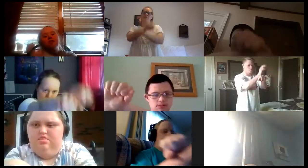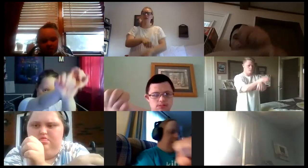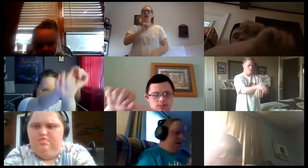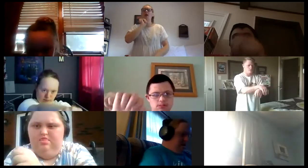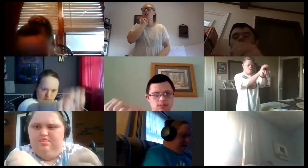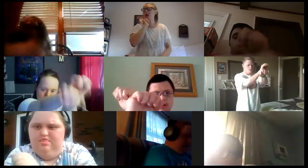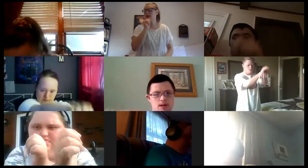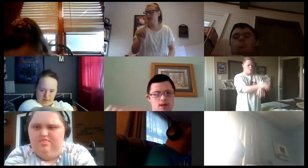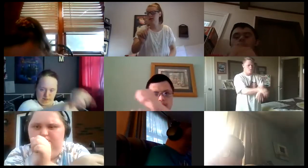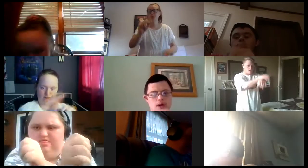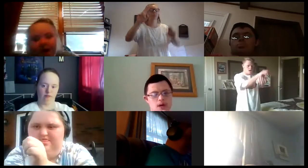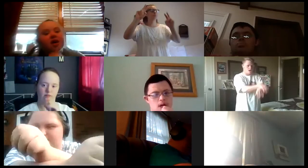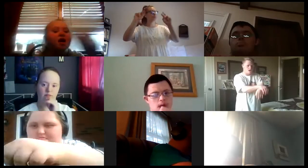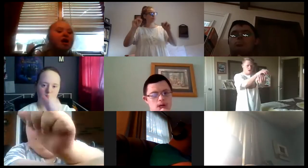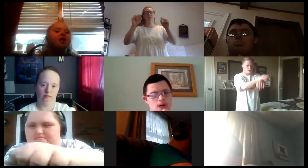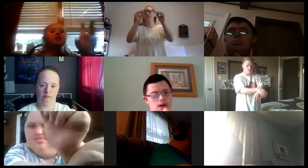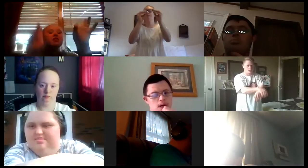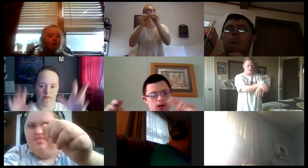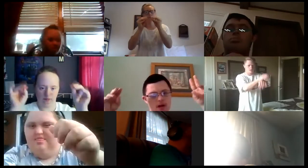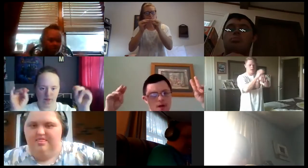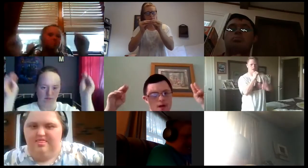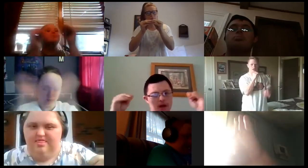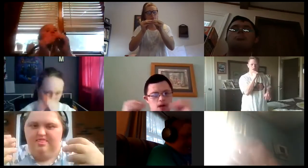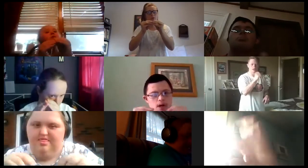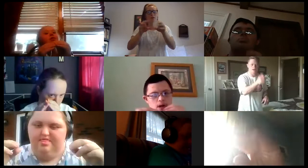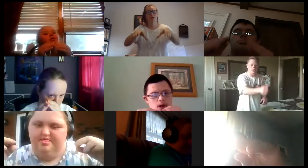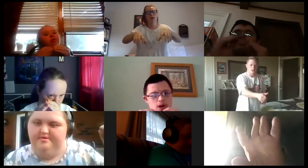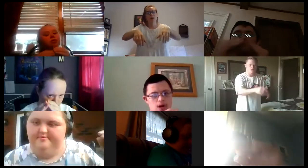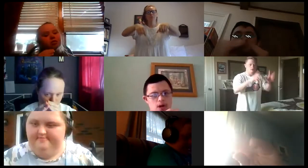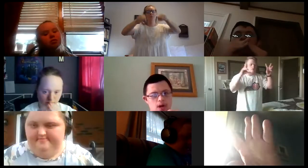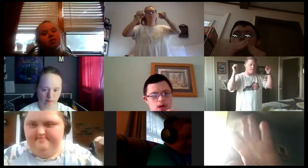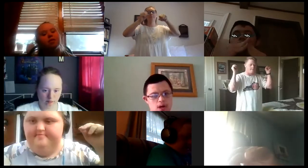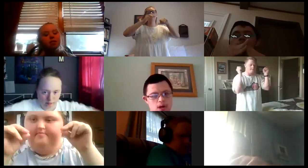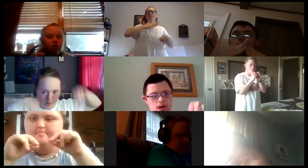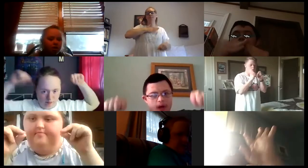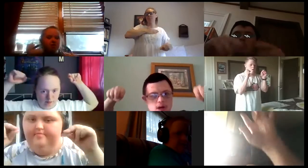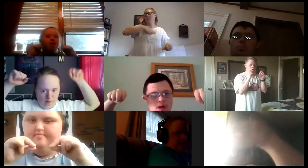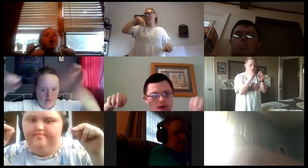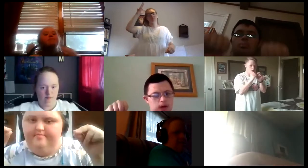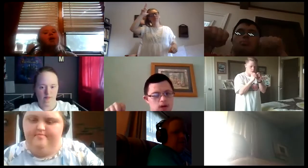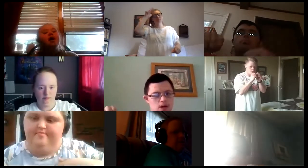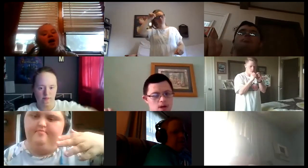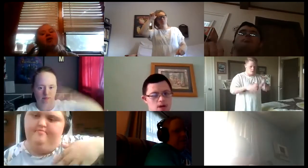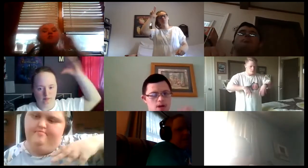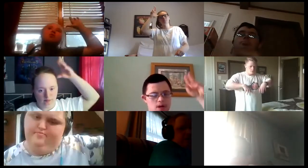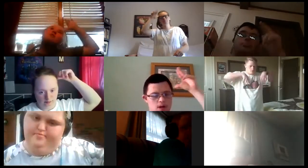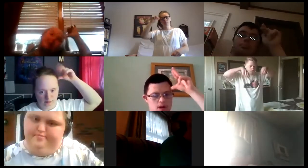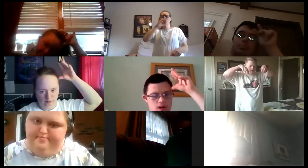till i can't no more i'm gonna take my